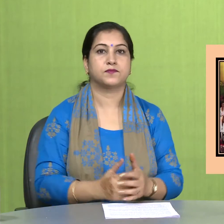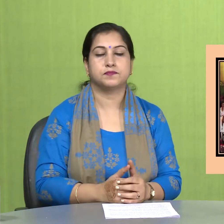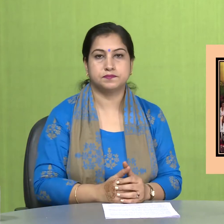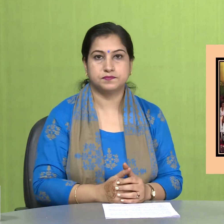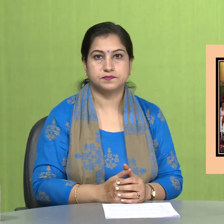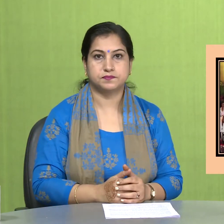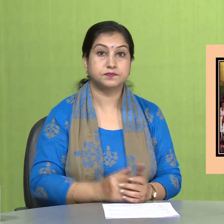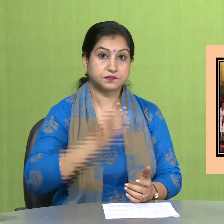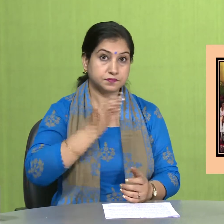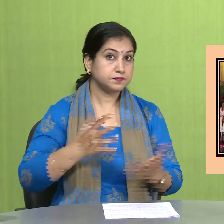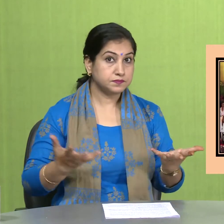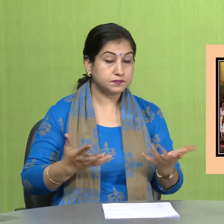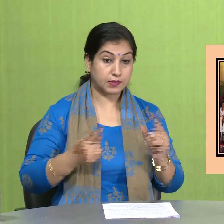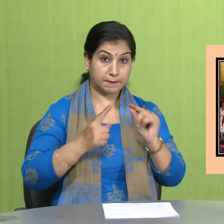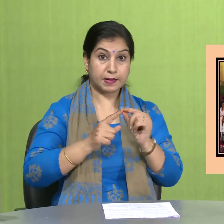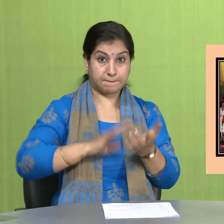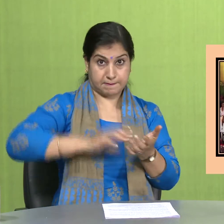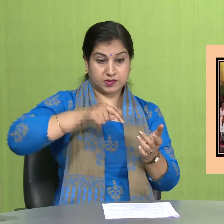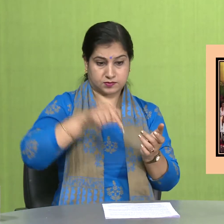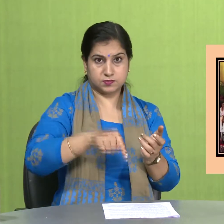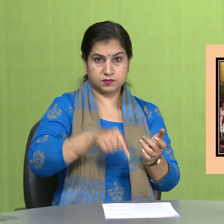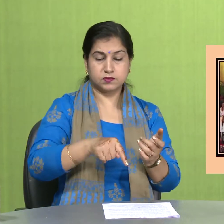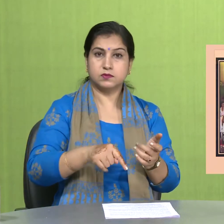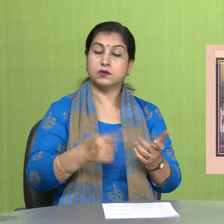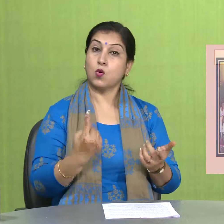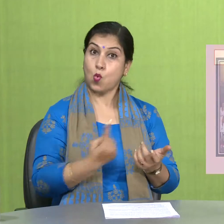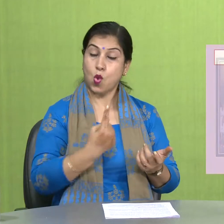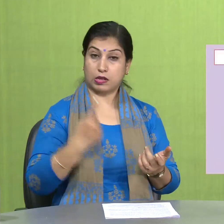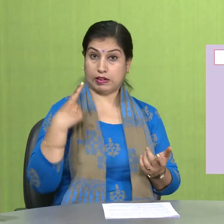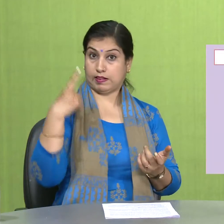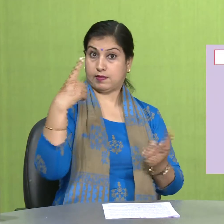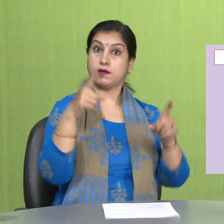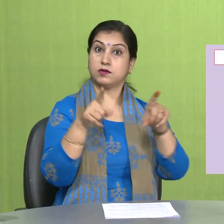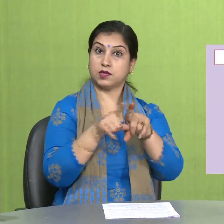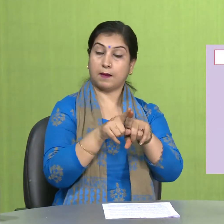In fact, the Prime Minister is not only leader of the majority party